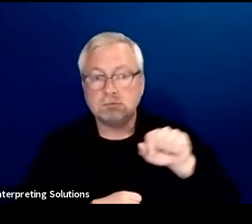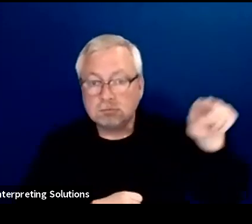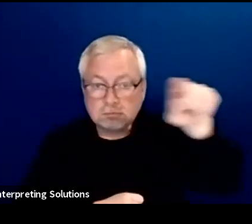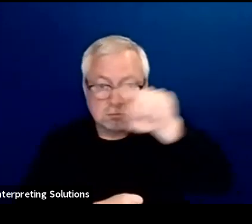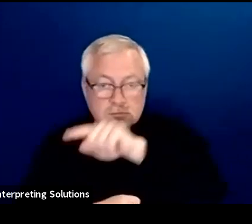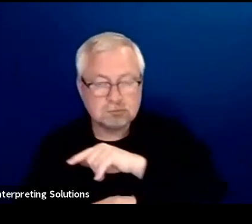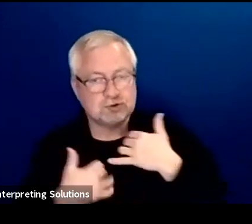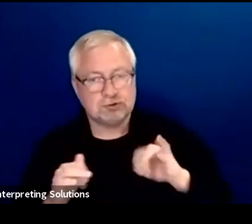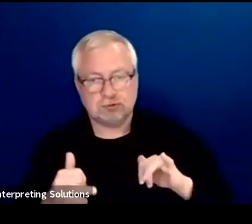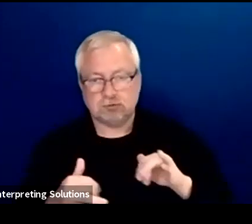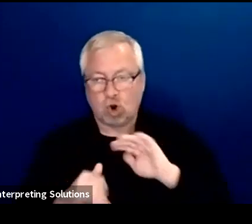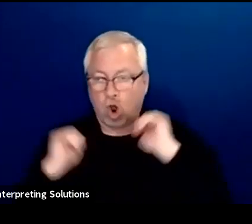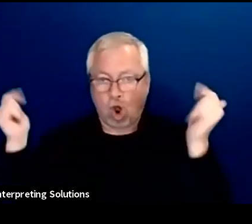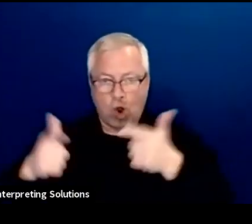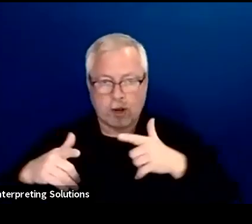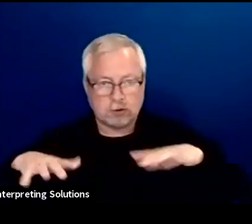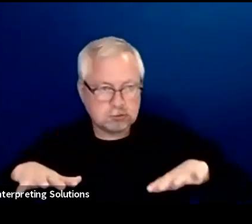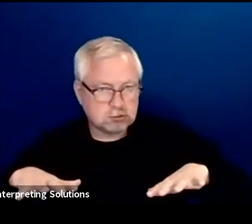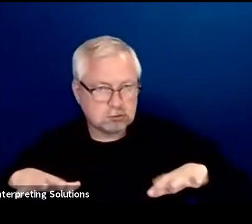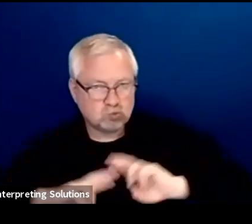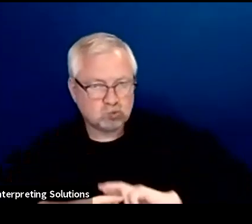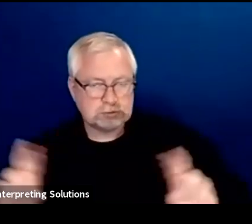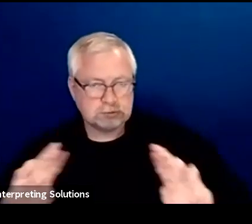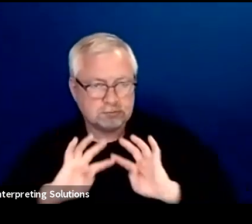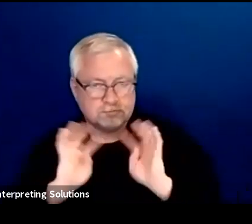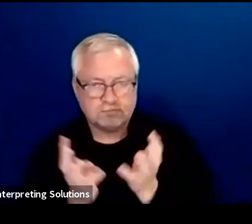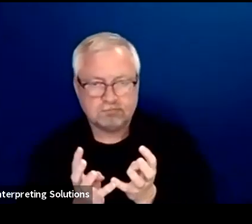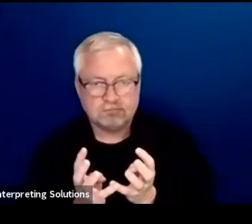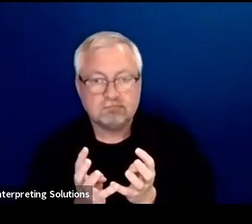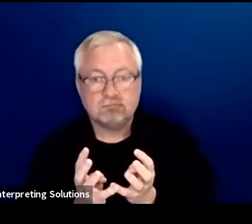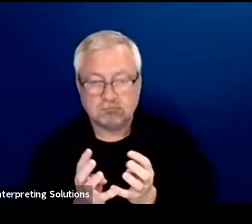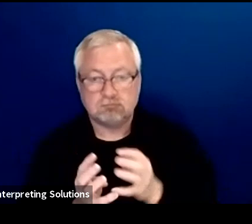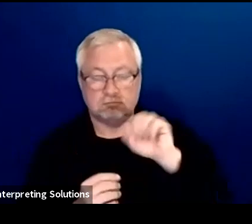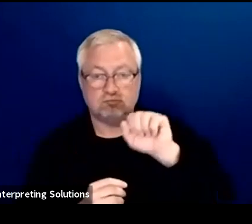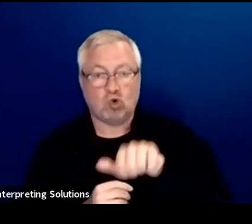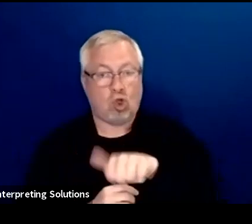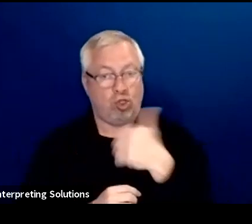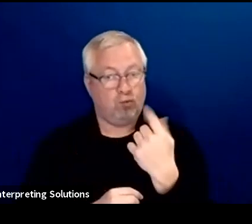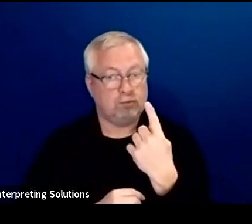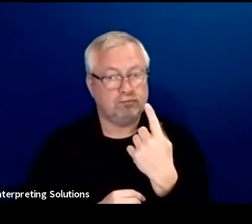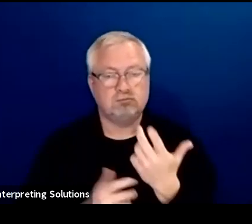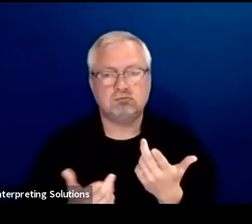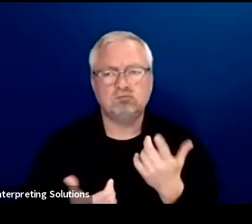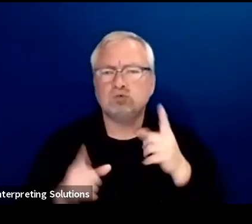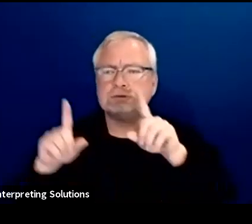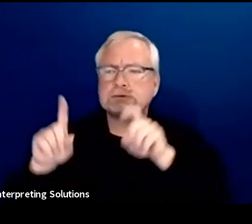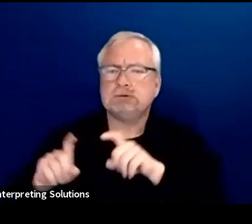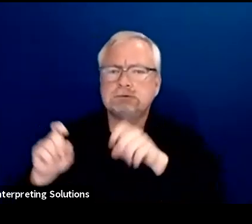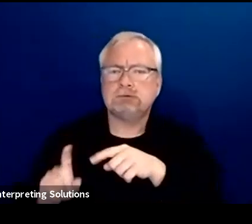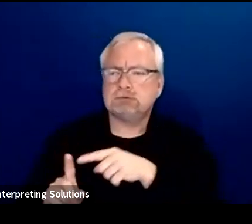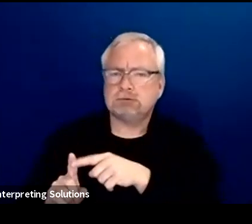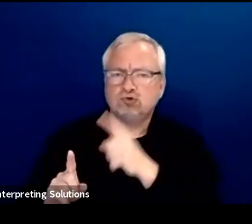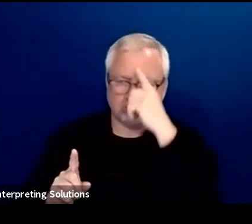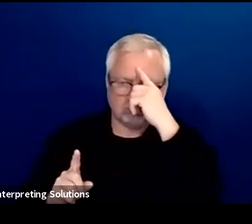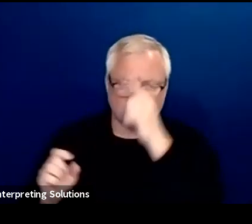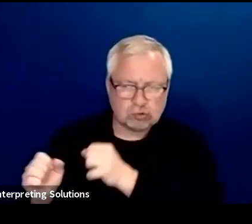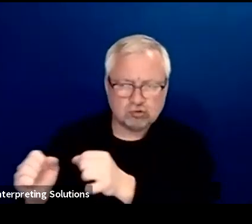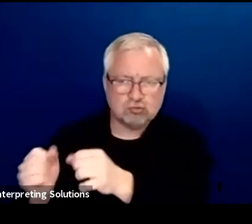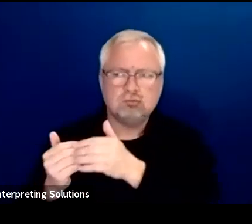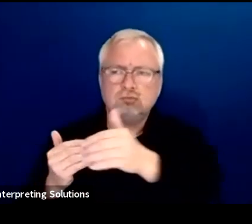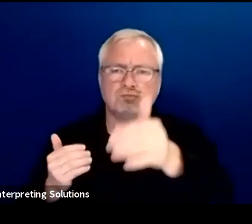that. Another of those work streams is what is the sort of the testing strategy of the future. Not only how do